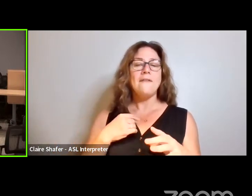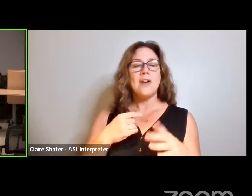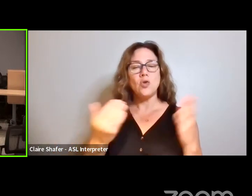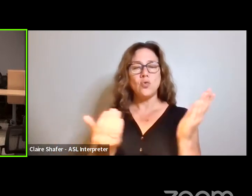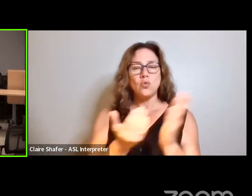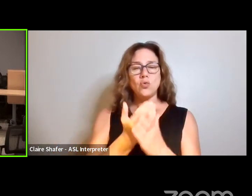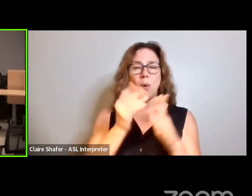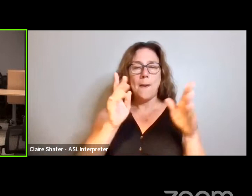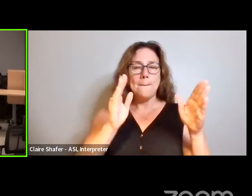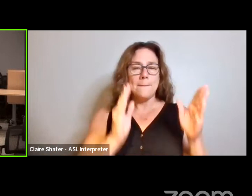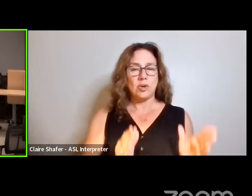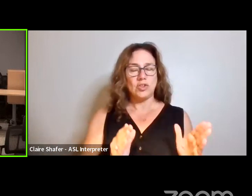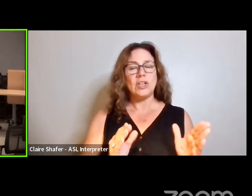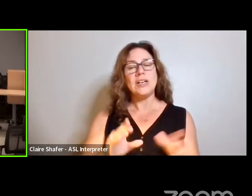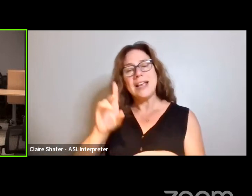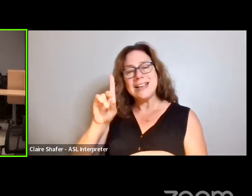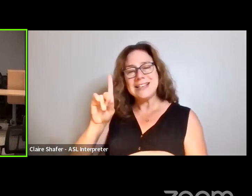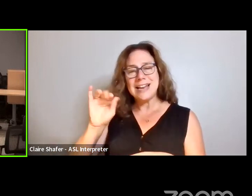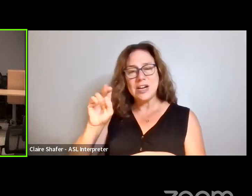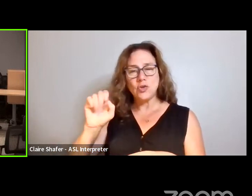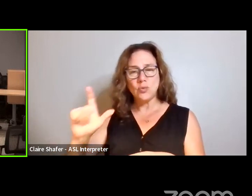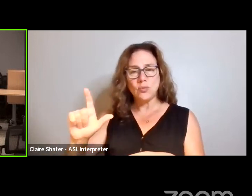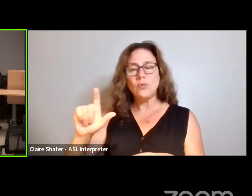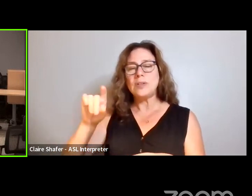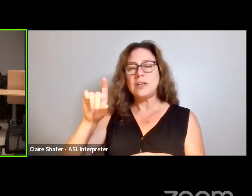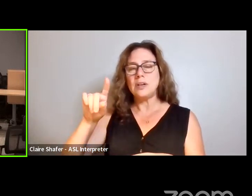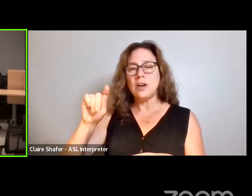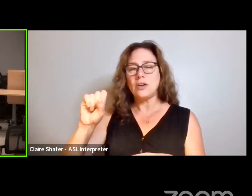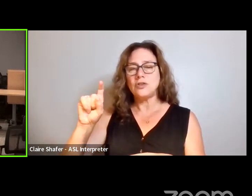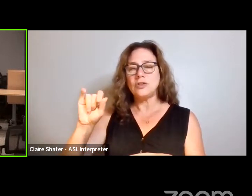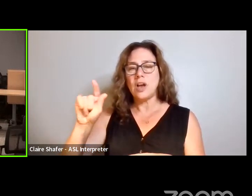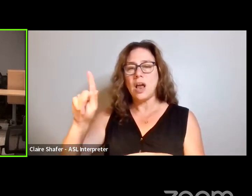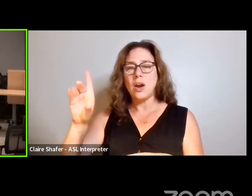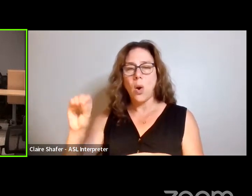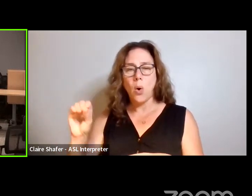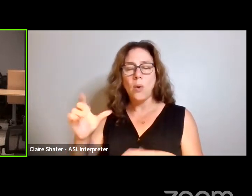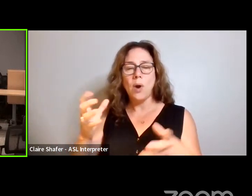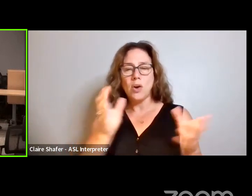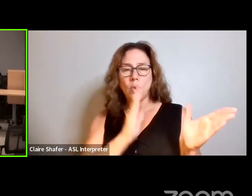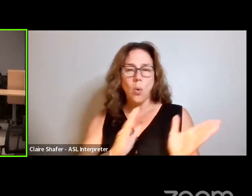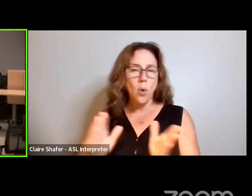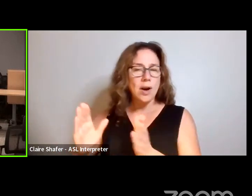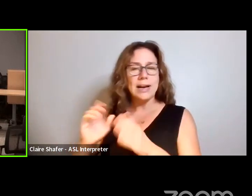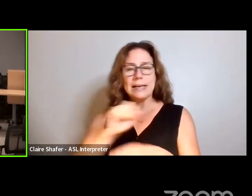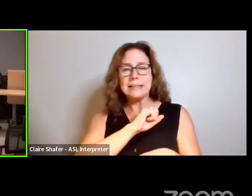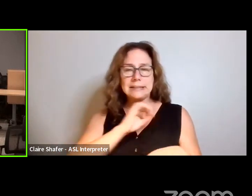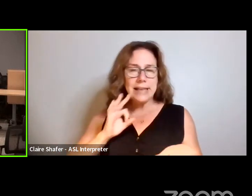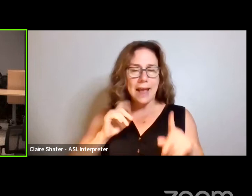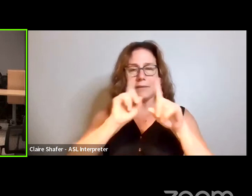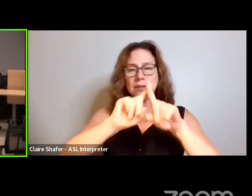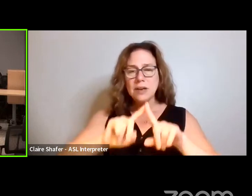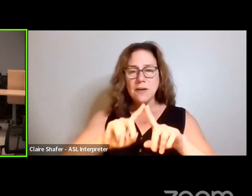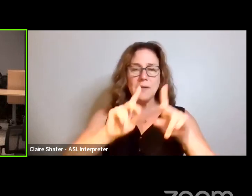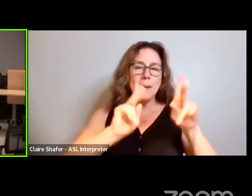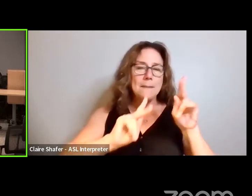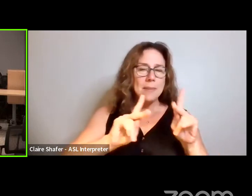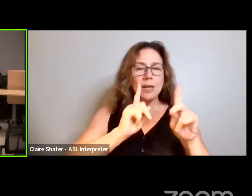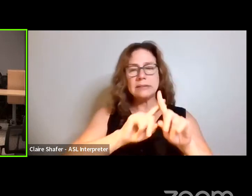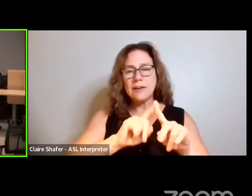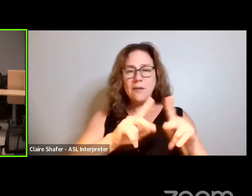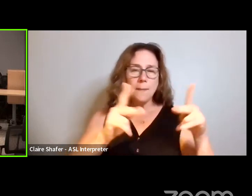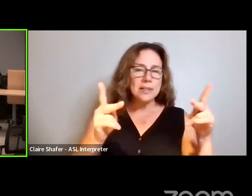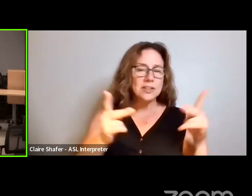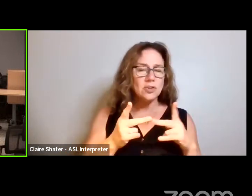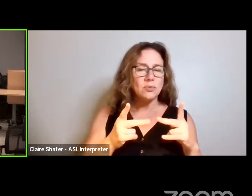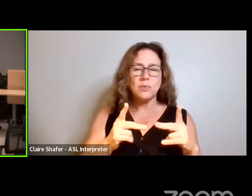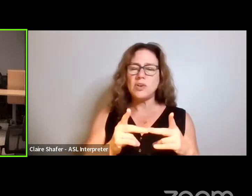role this year, Daniel Tostado, and he really wanted to organize and get all the staff and the different people in different positions there because we're such a